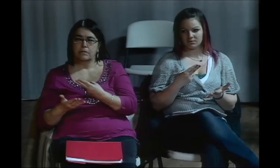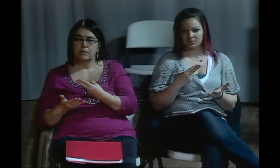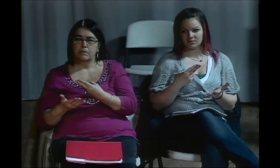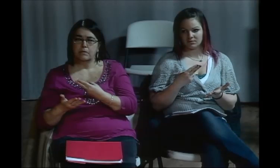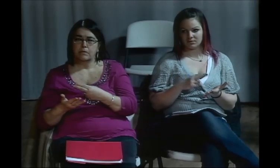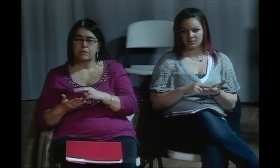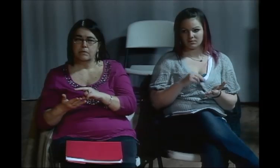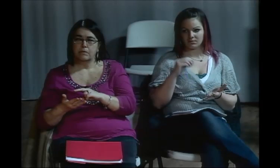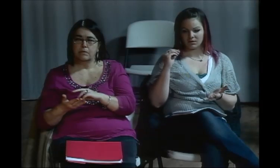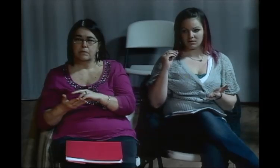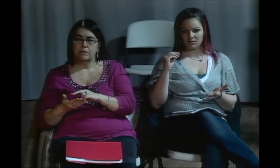butter,